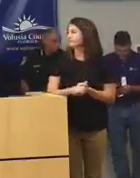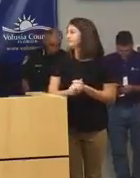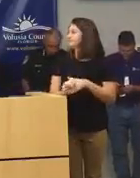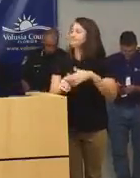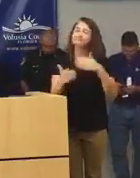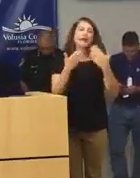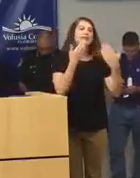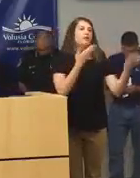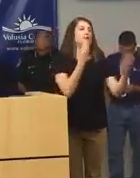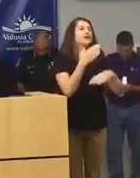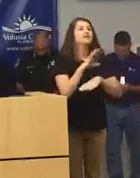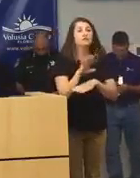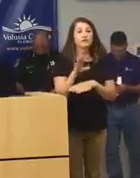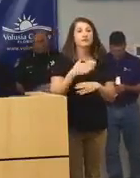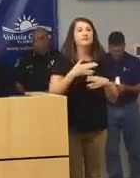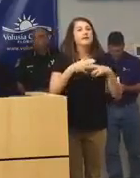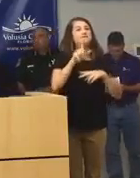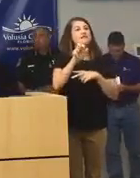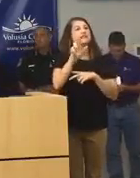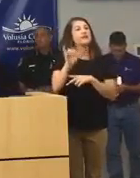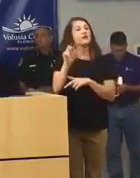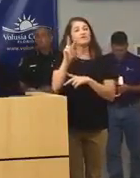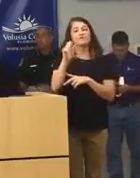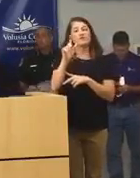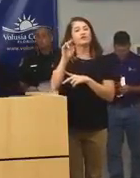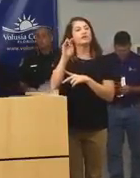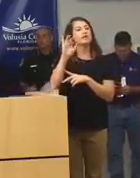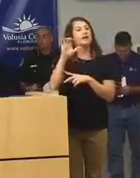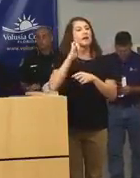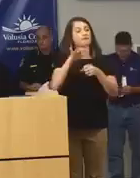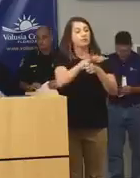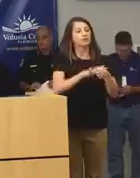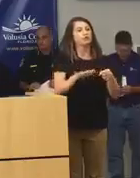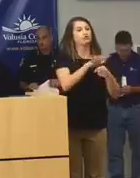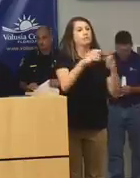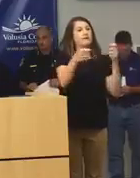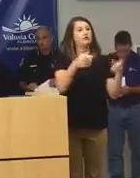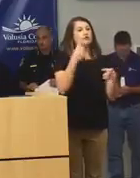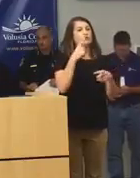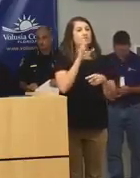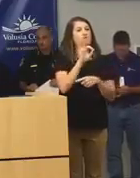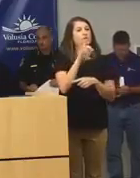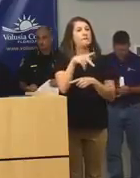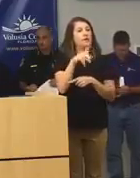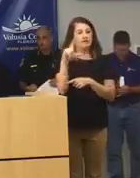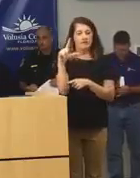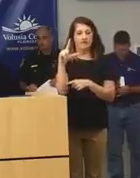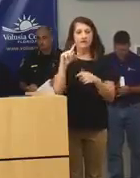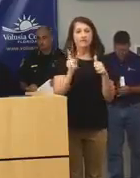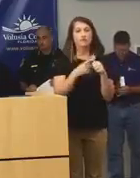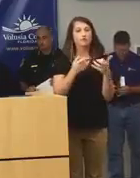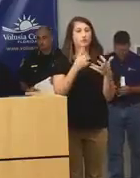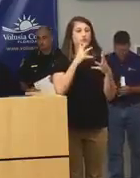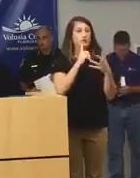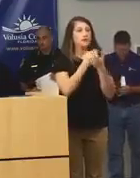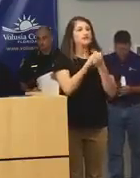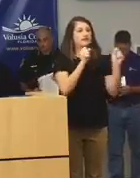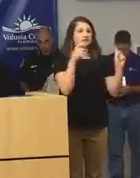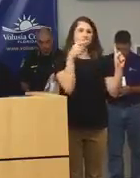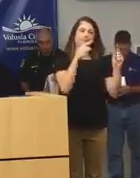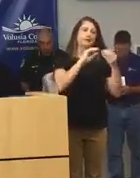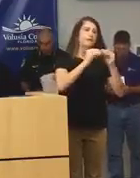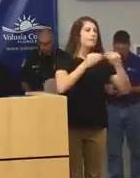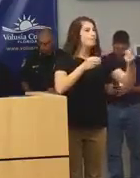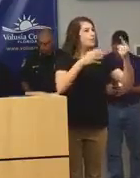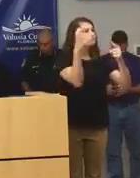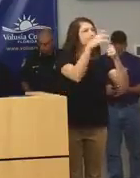Thank you, Jim, and good afternoon. My name is Larry Volnek. I'm Regional Manager with Florida Power and Light. And first, I want to start with safety is number one